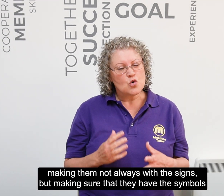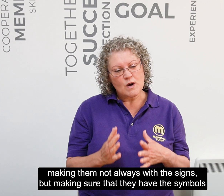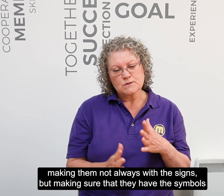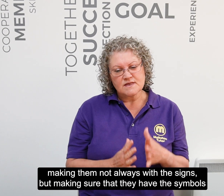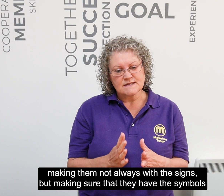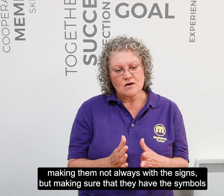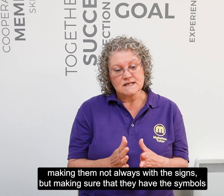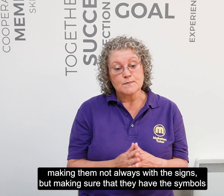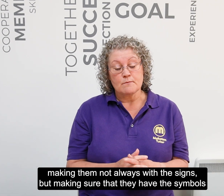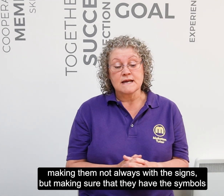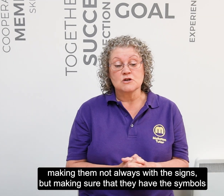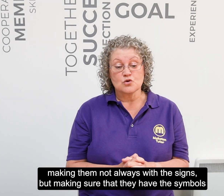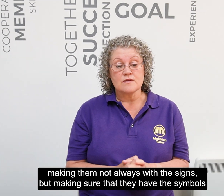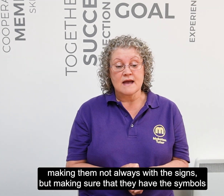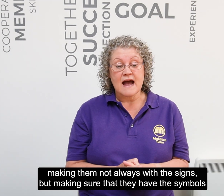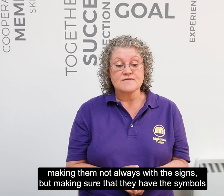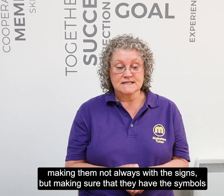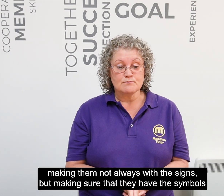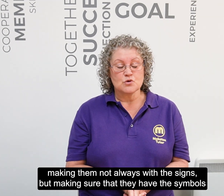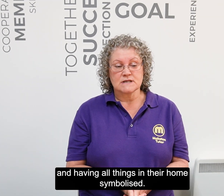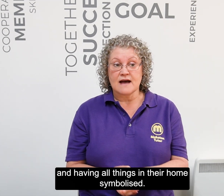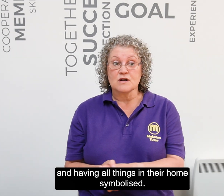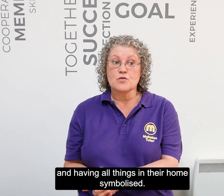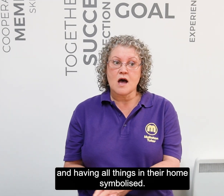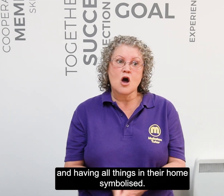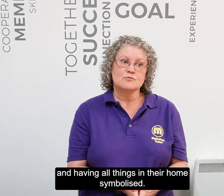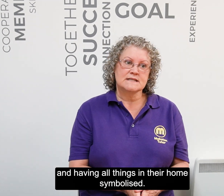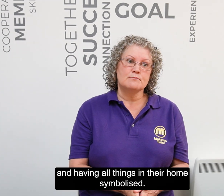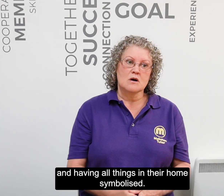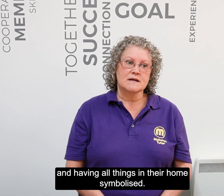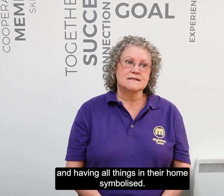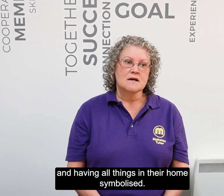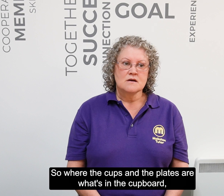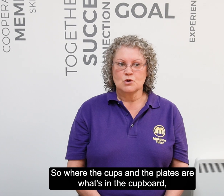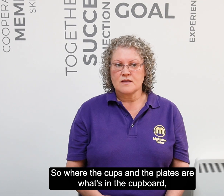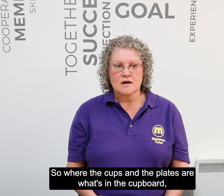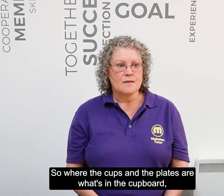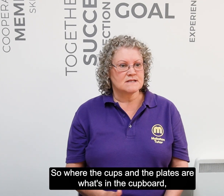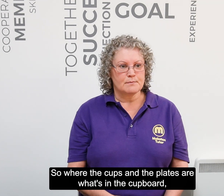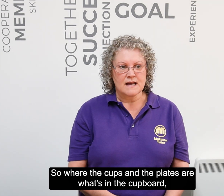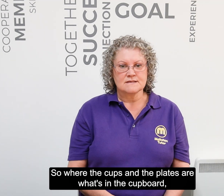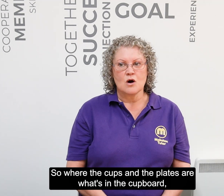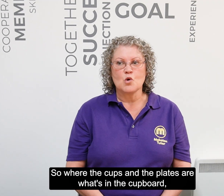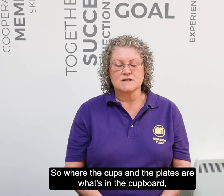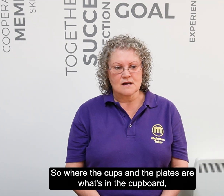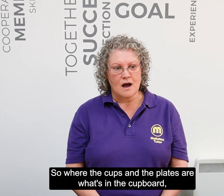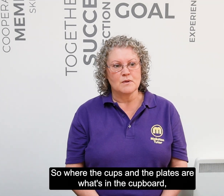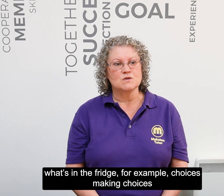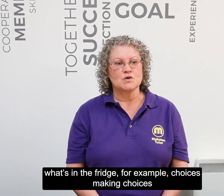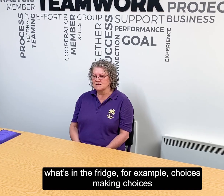always with the signs, but making sure that they have the symbols and having all their homes symbolised. So where the cups and the plates are, what's in the cupboards, what's in the